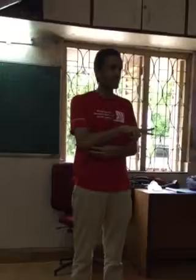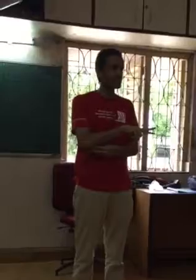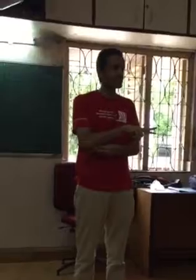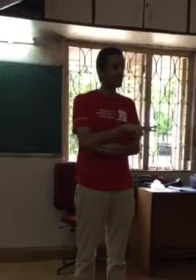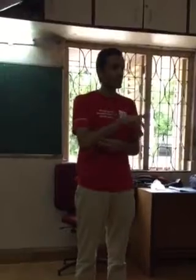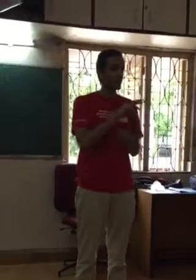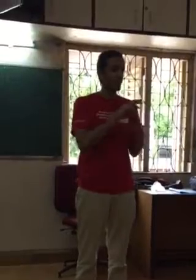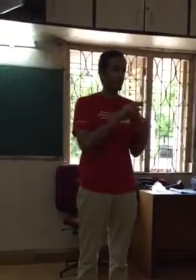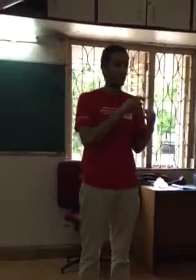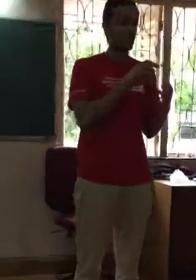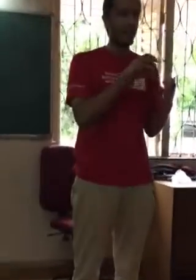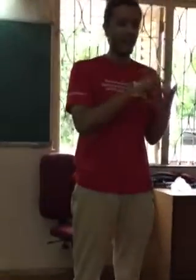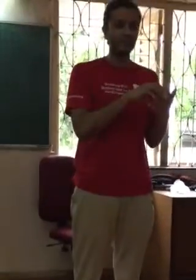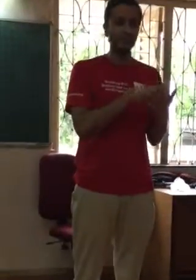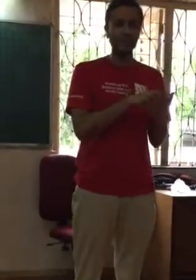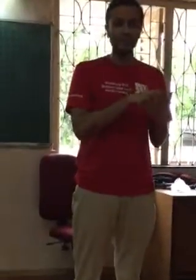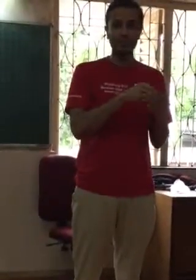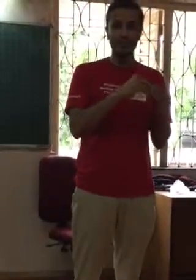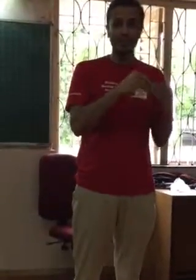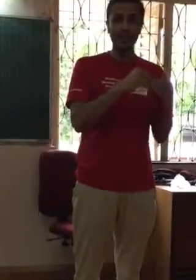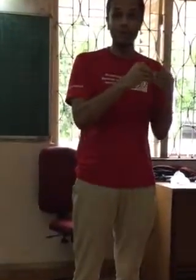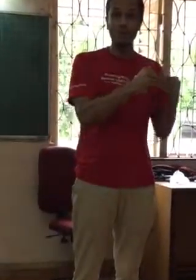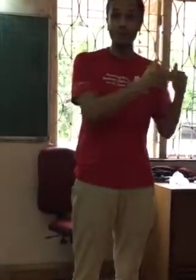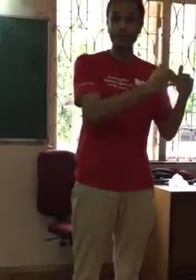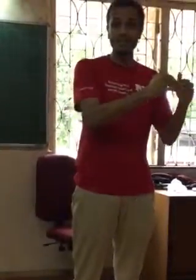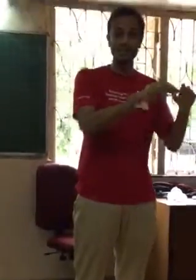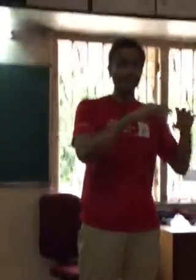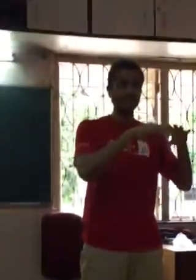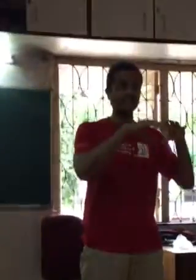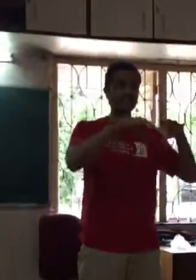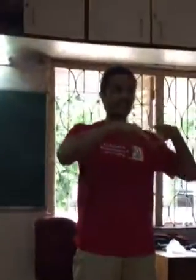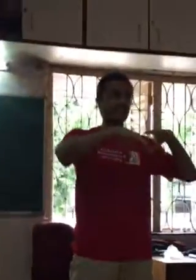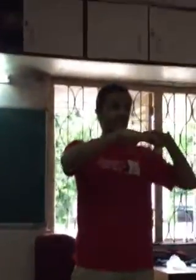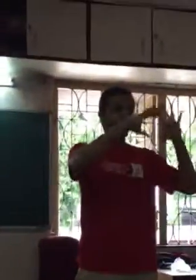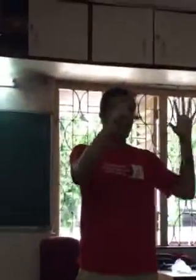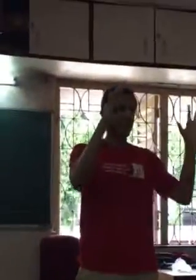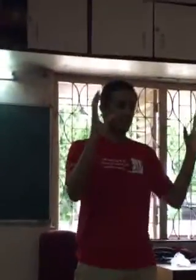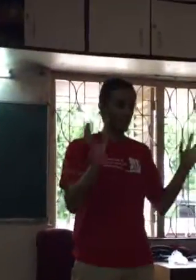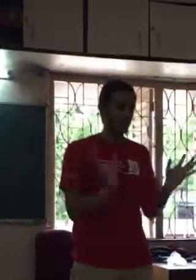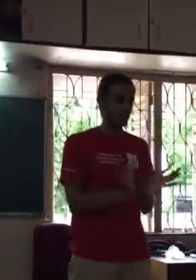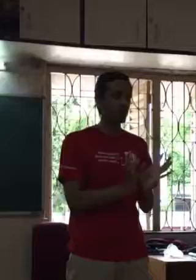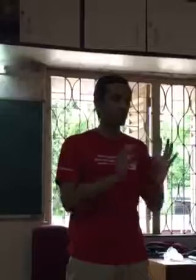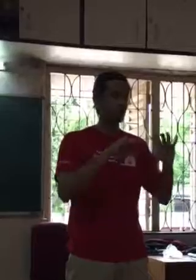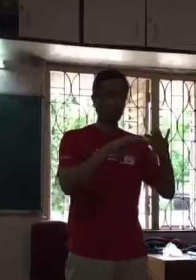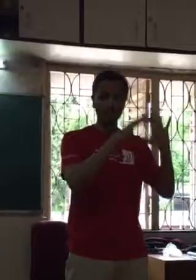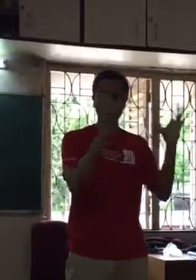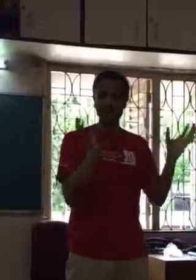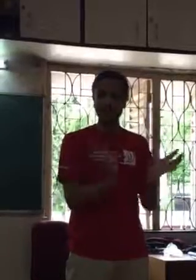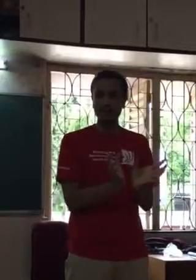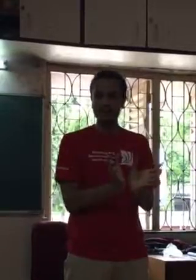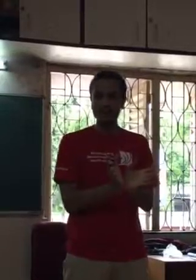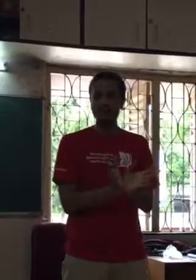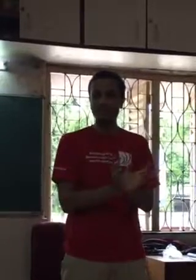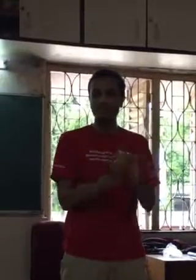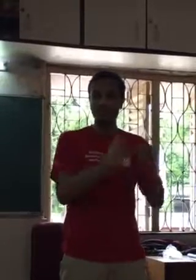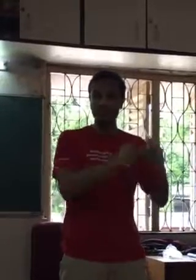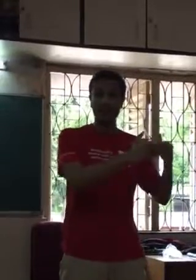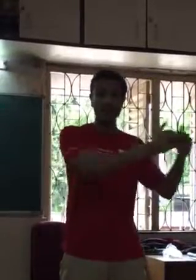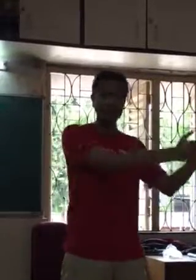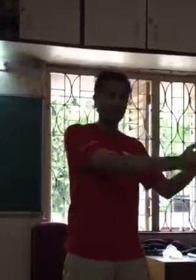years we have a chance of going past that pollution or carbon budget. That if we pass that